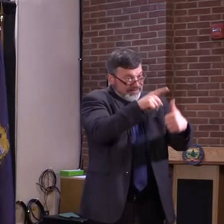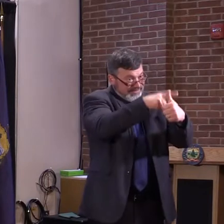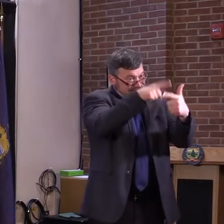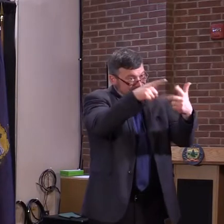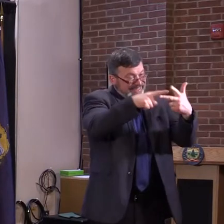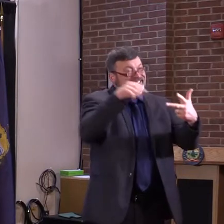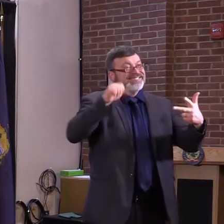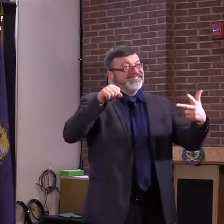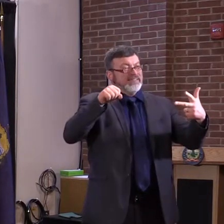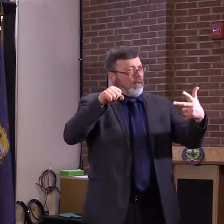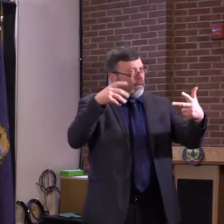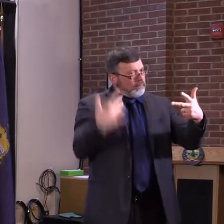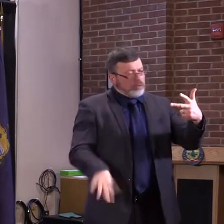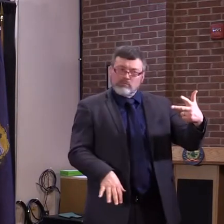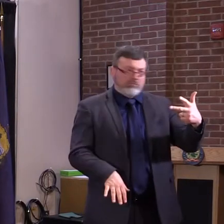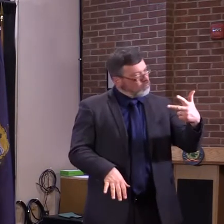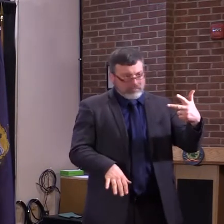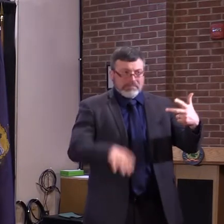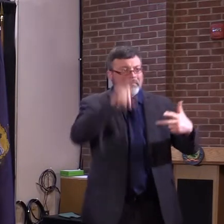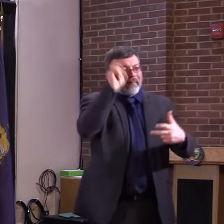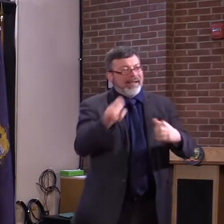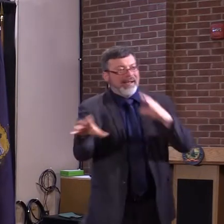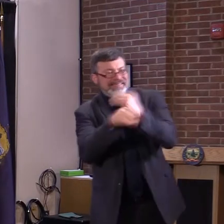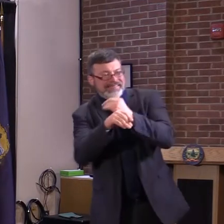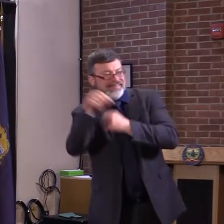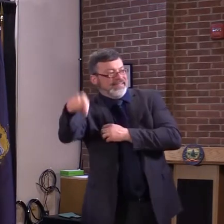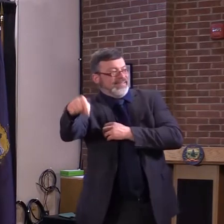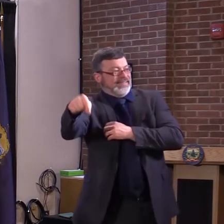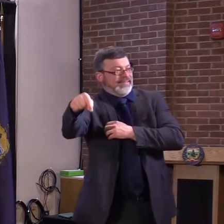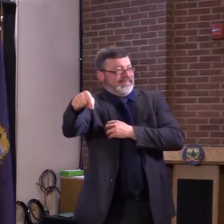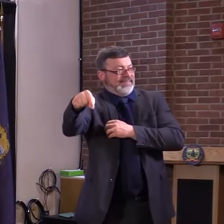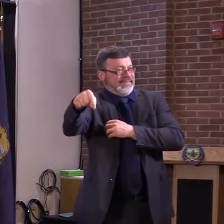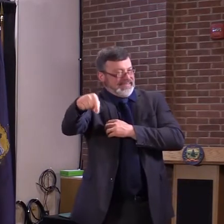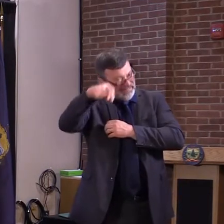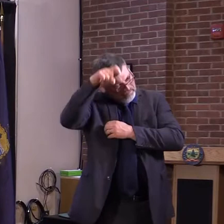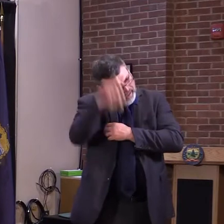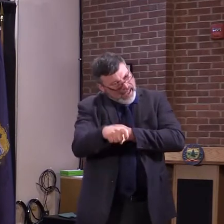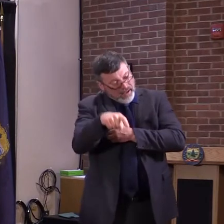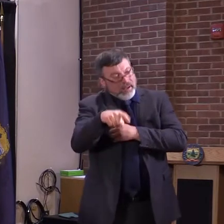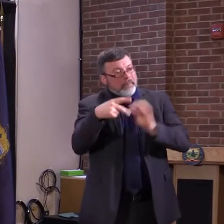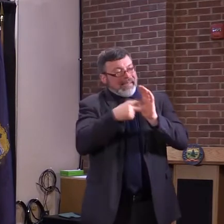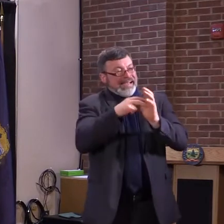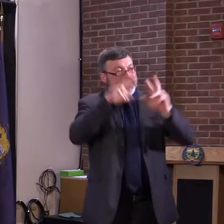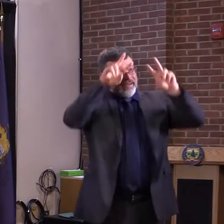to date on your vaccines if you haven't gotten the booster.